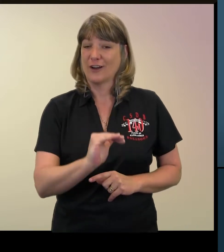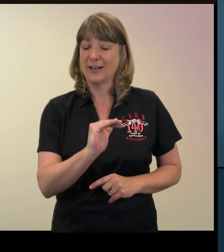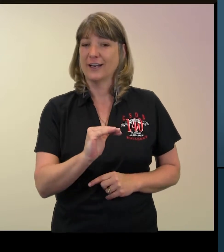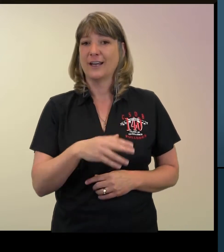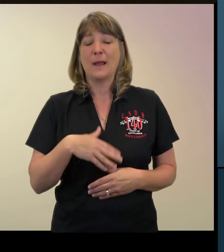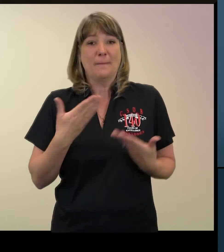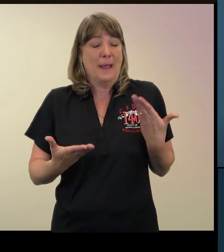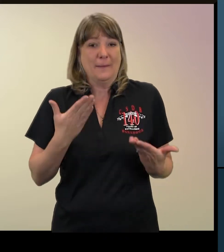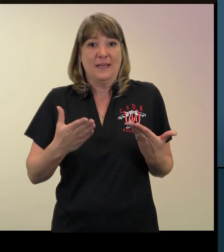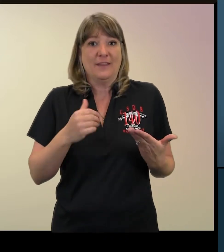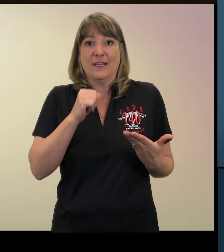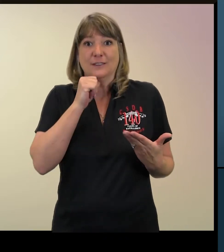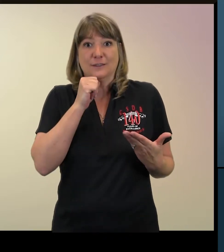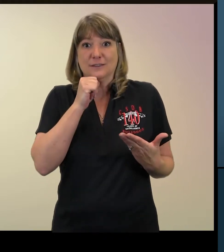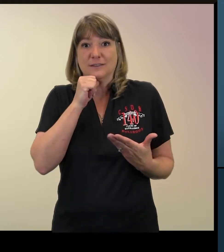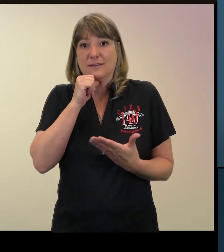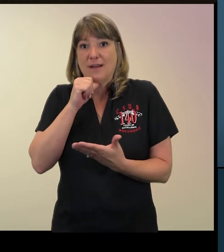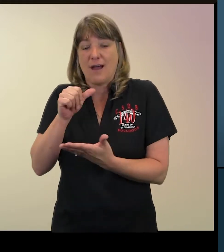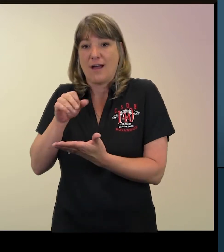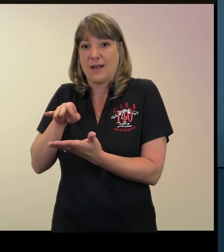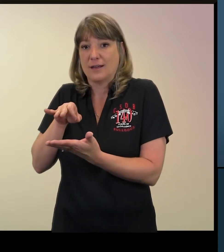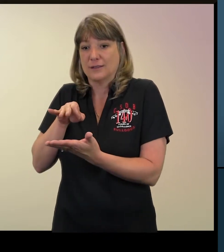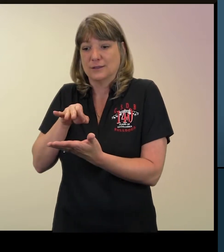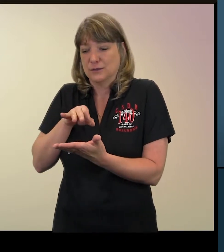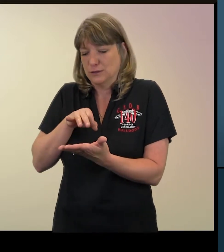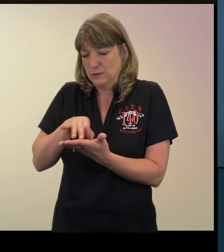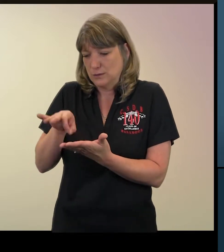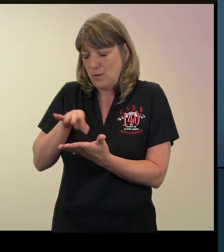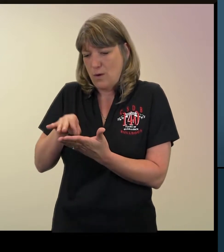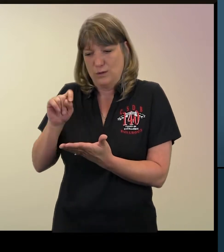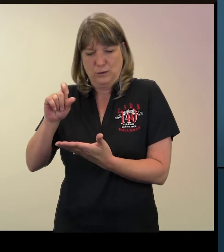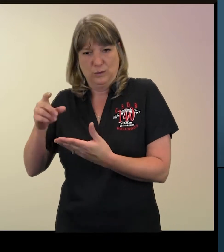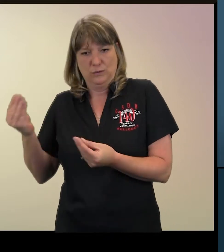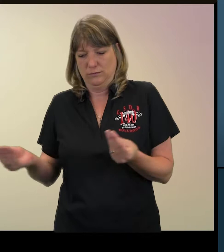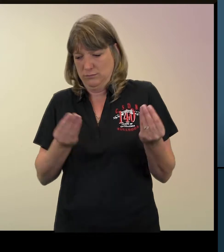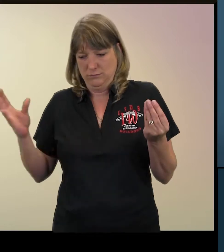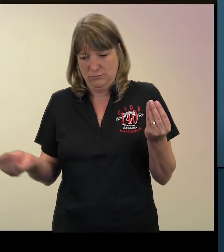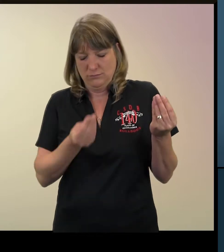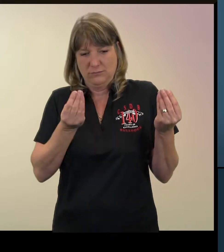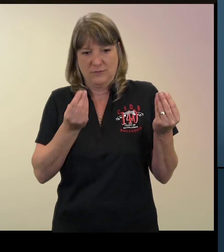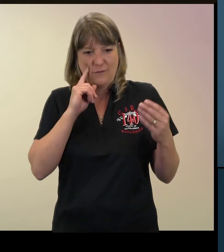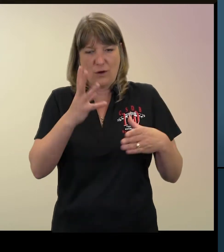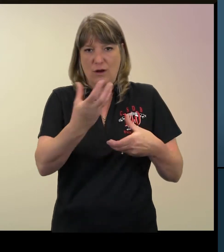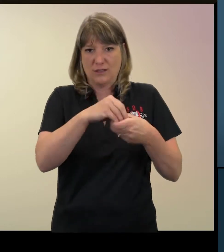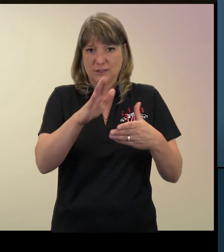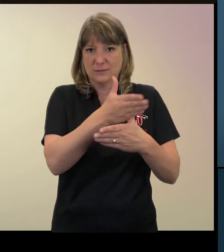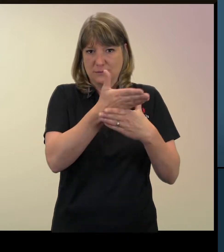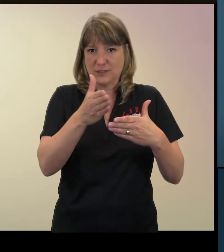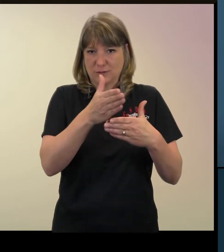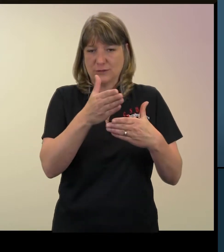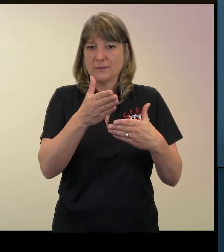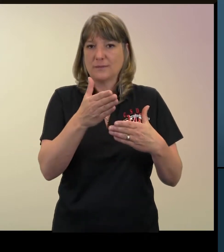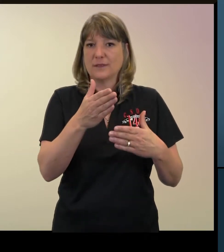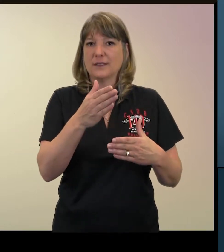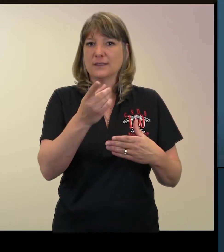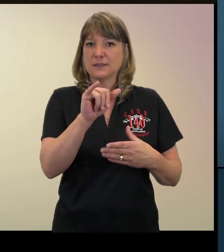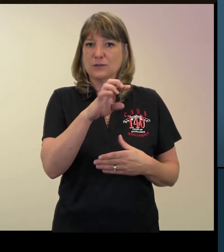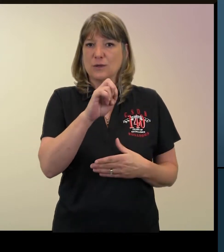deaf and hard of hearing, where they may or may not score on one of the tools that we use for an autism spectrum